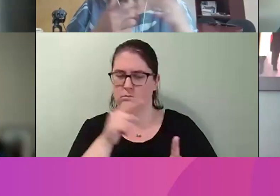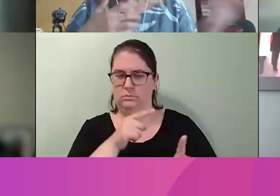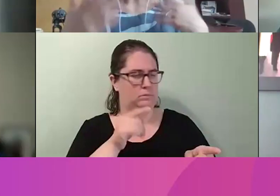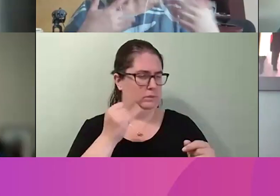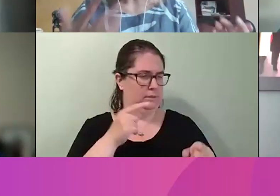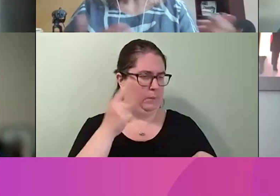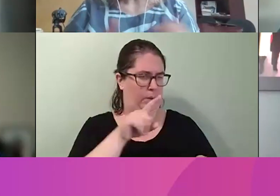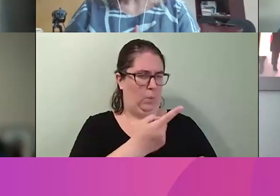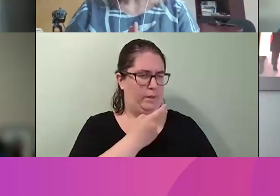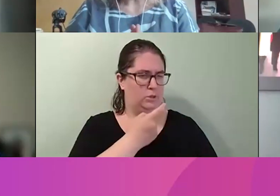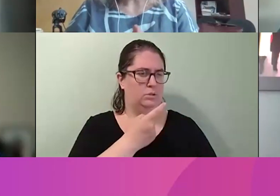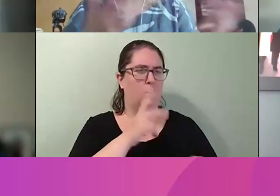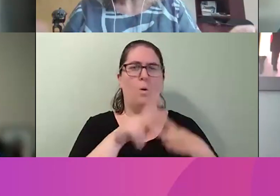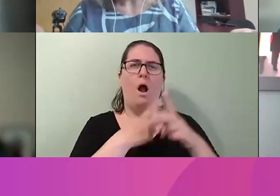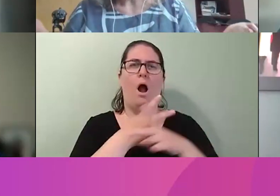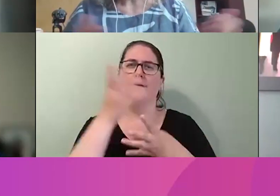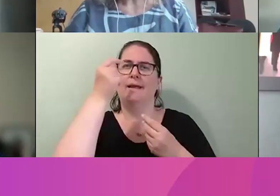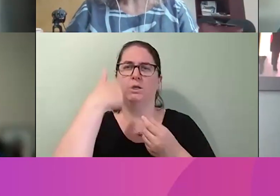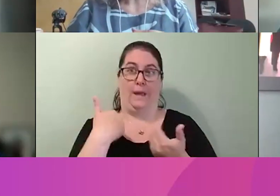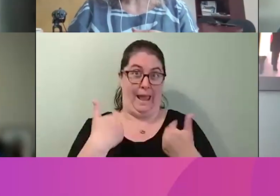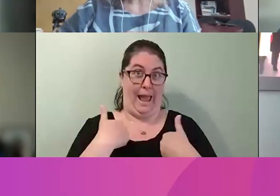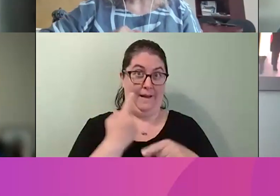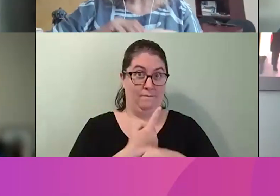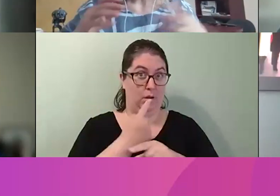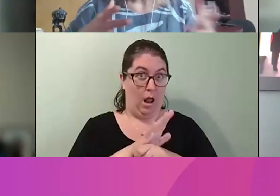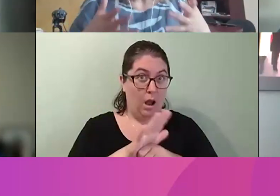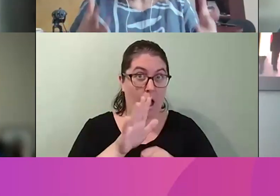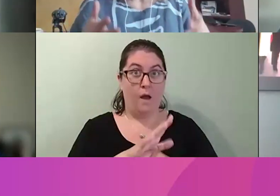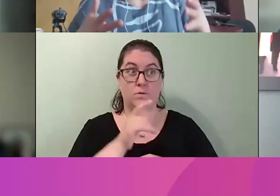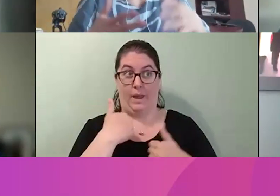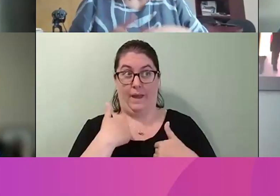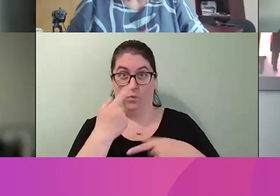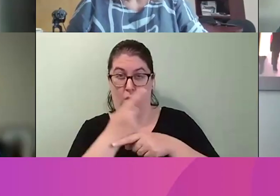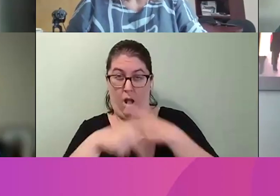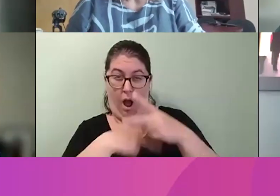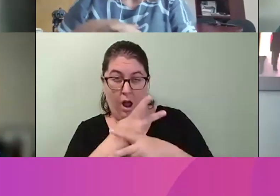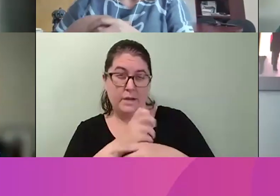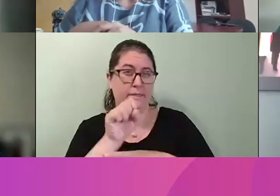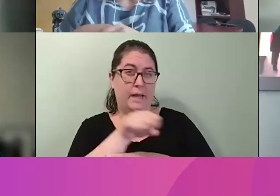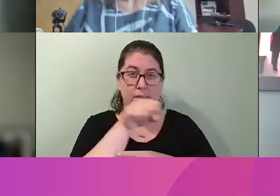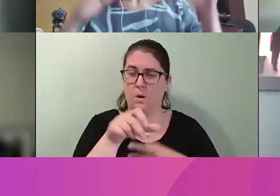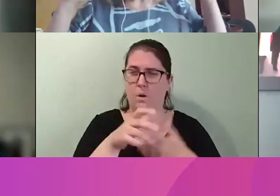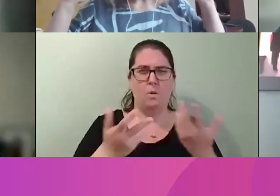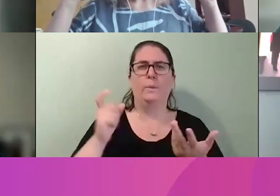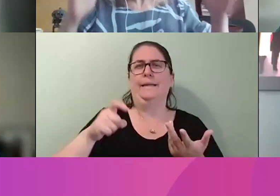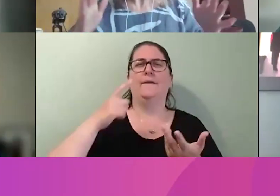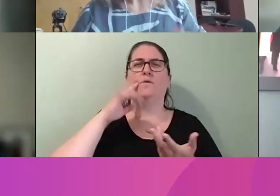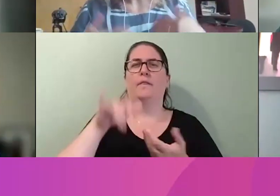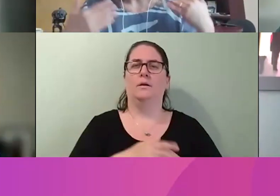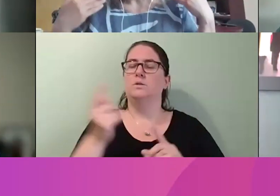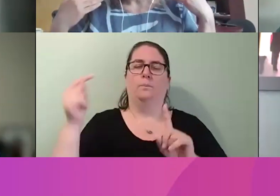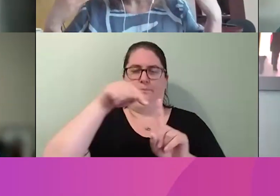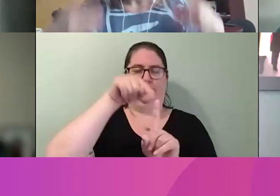about, what quality of data do we have the right quality of data? Like, what do we need to, so back to